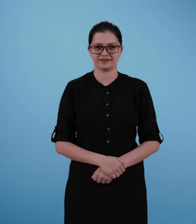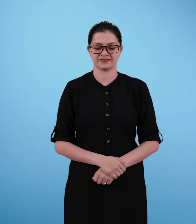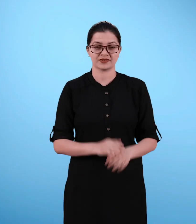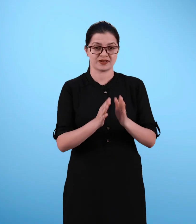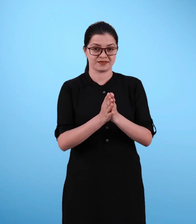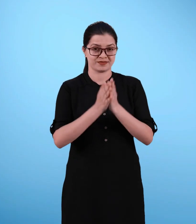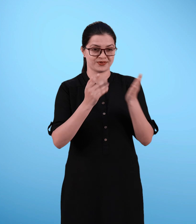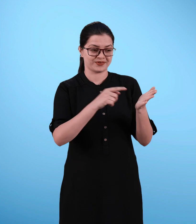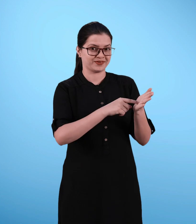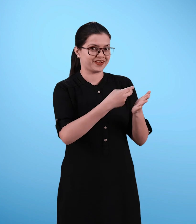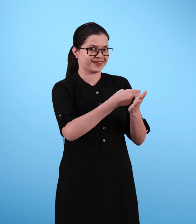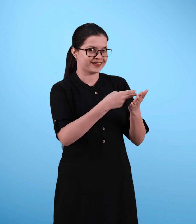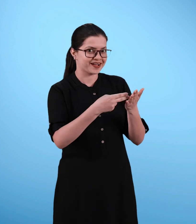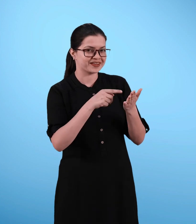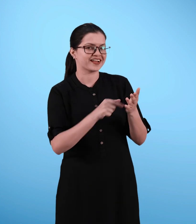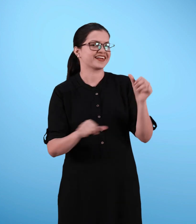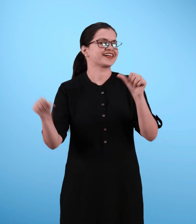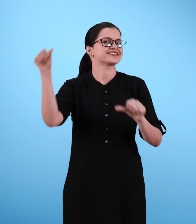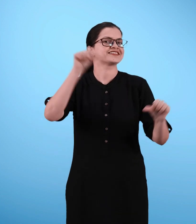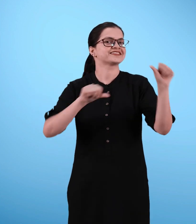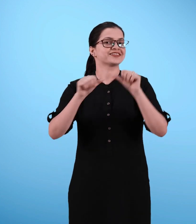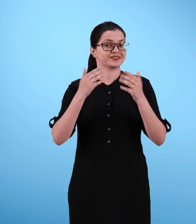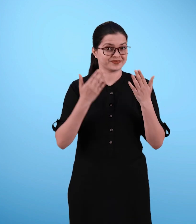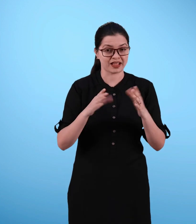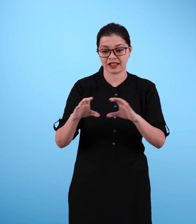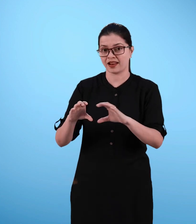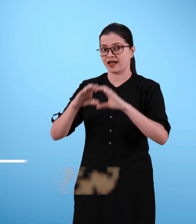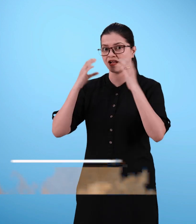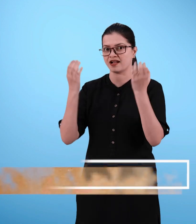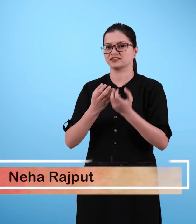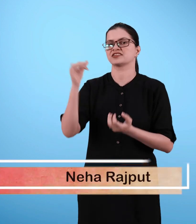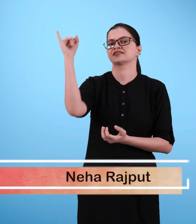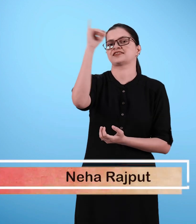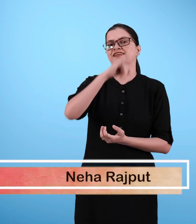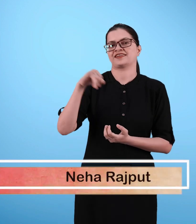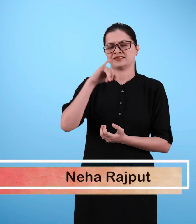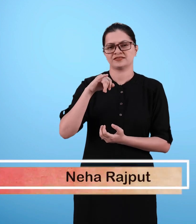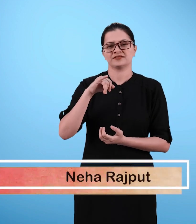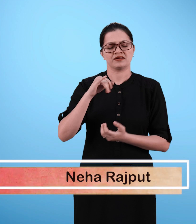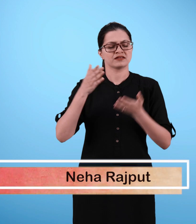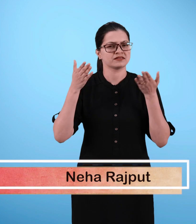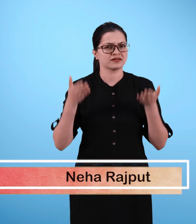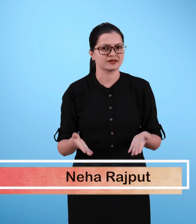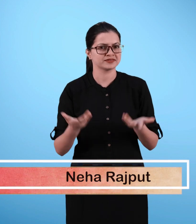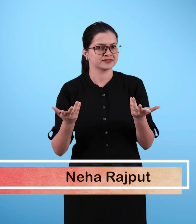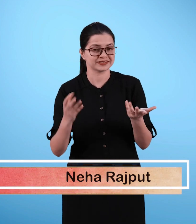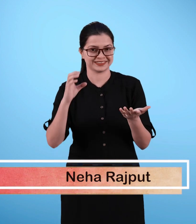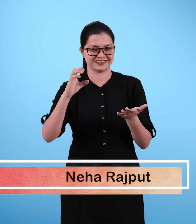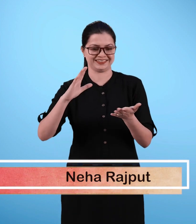6. Class 6. Entitled Entitled Science 1. Science 1. This is the lesson